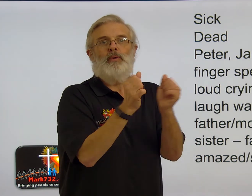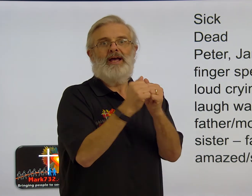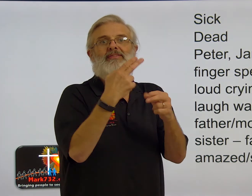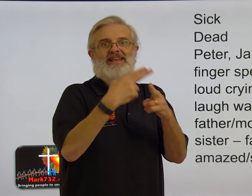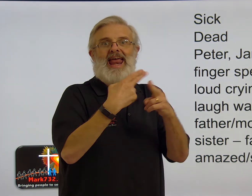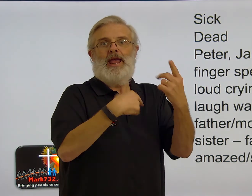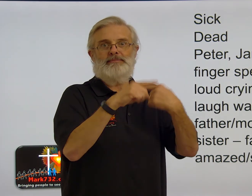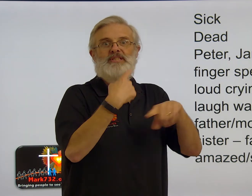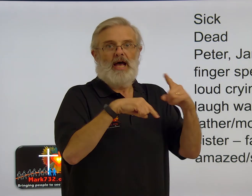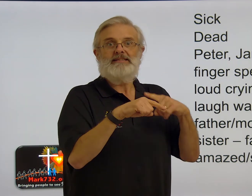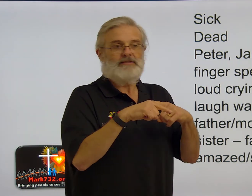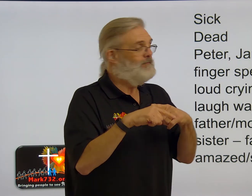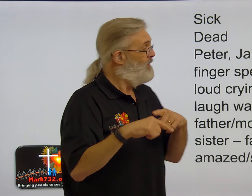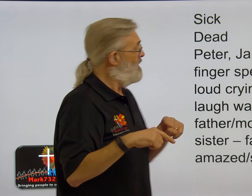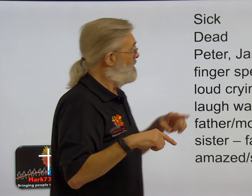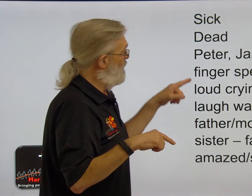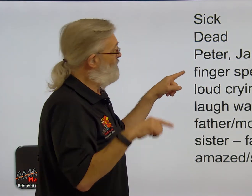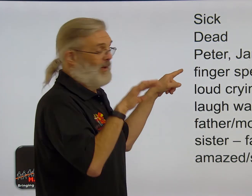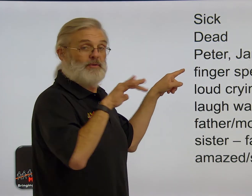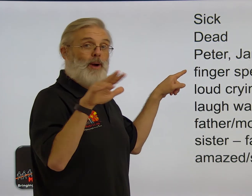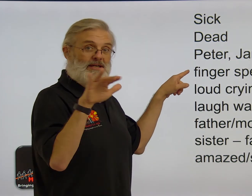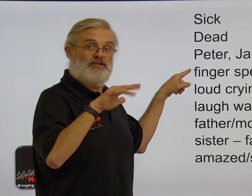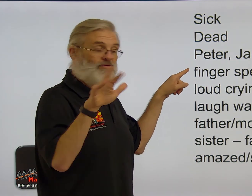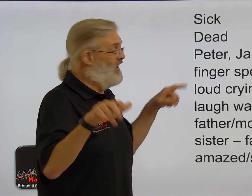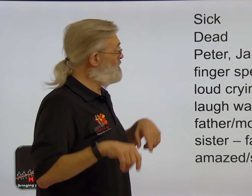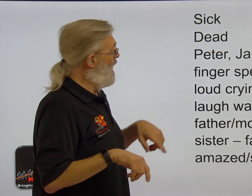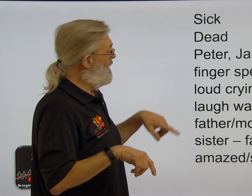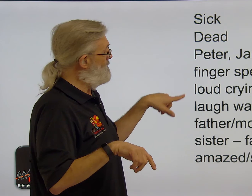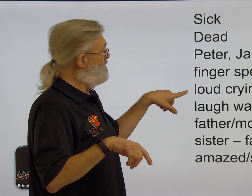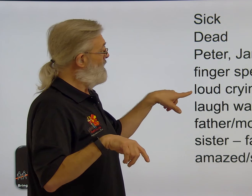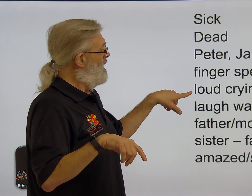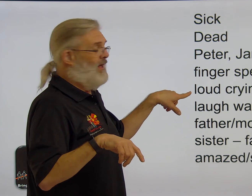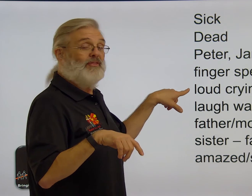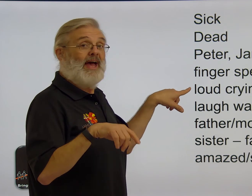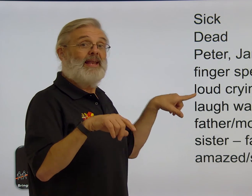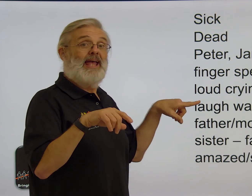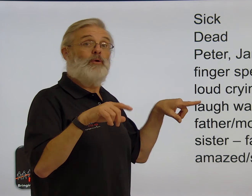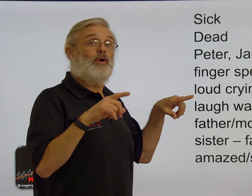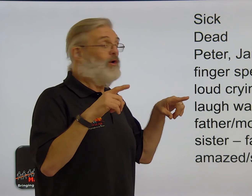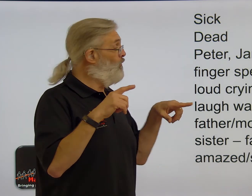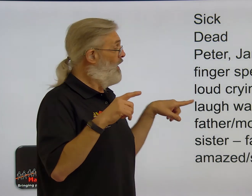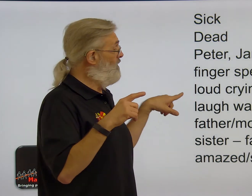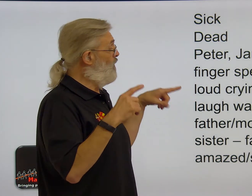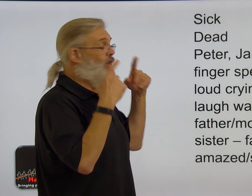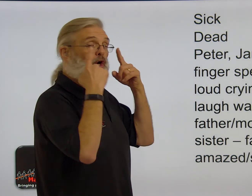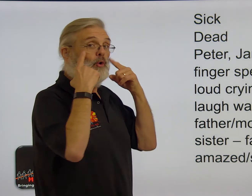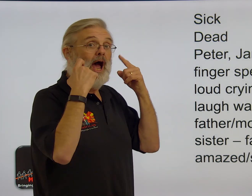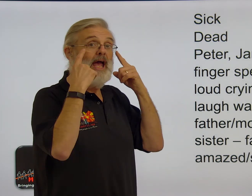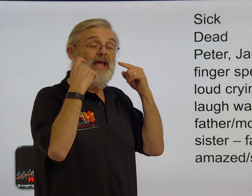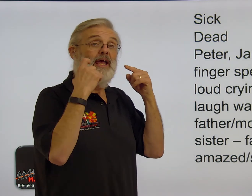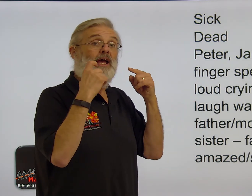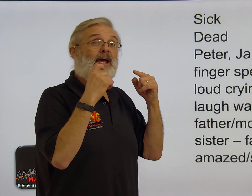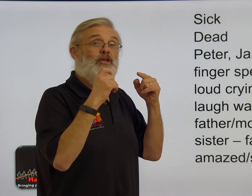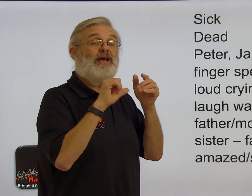the name signs. So, but you practice your finger spelling. Then again, for the crying, you can add